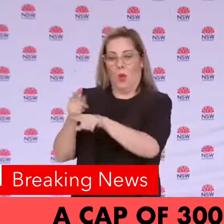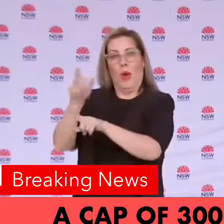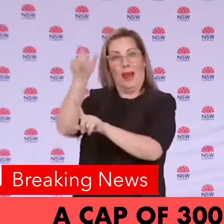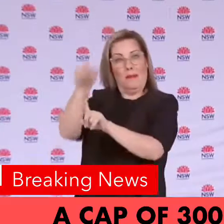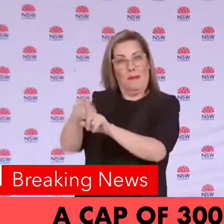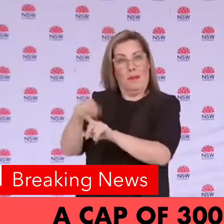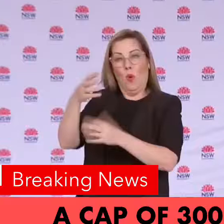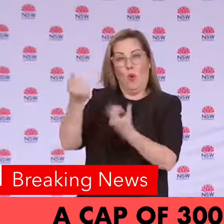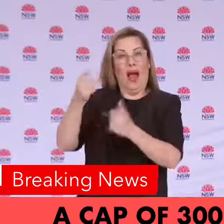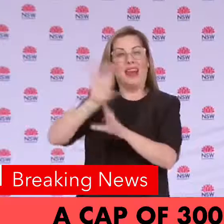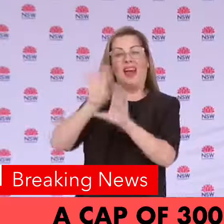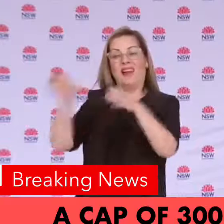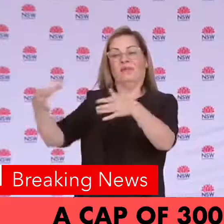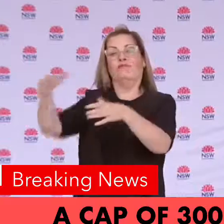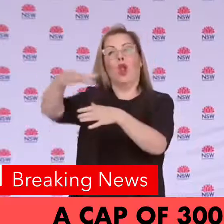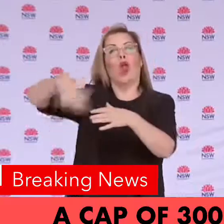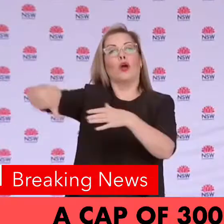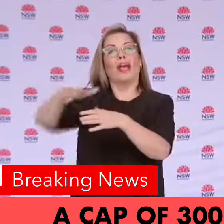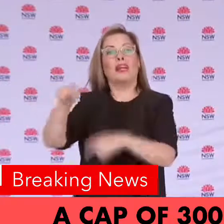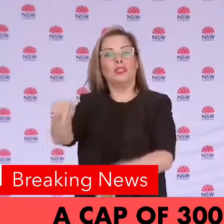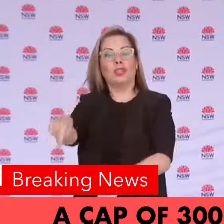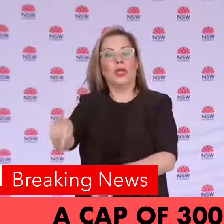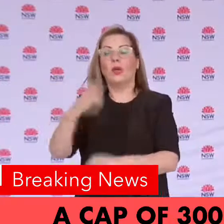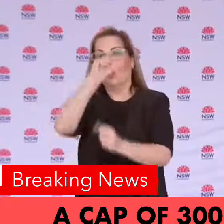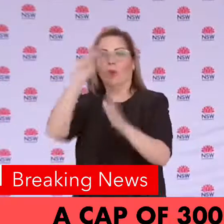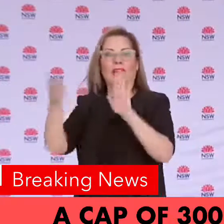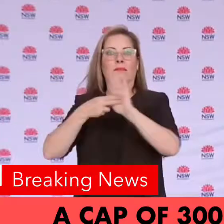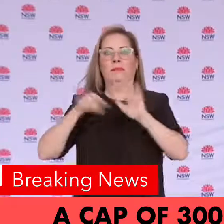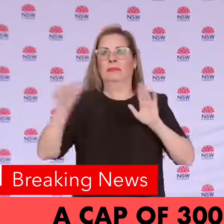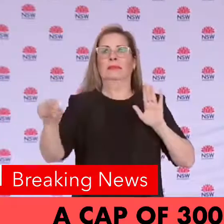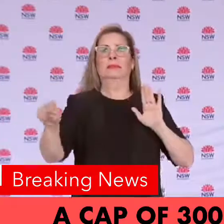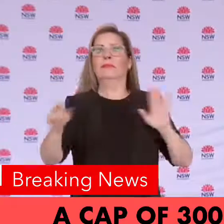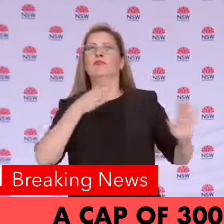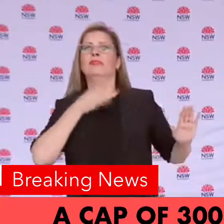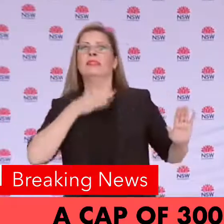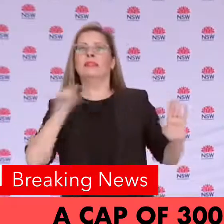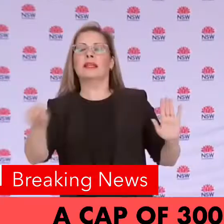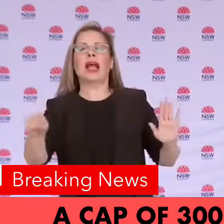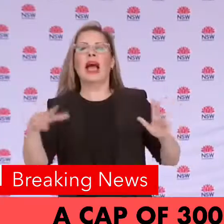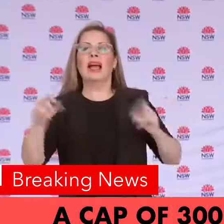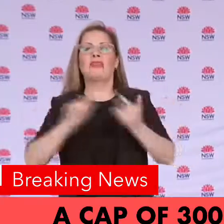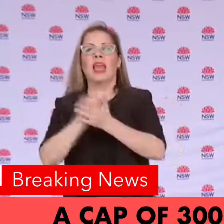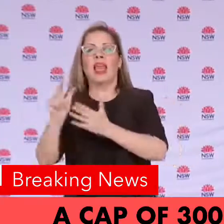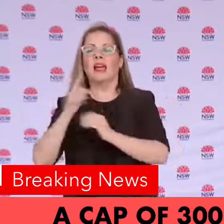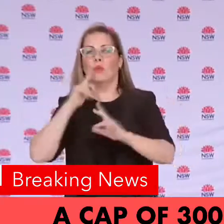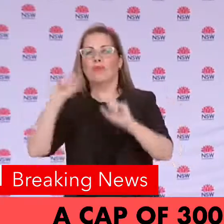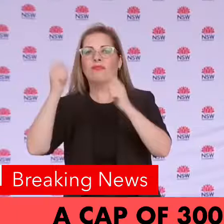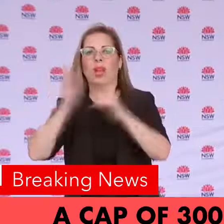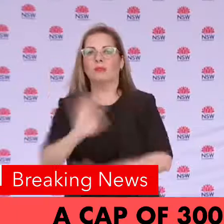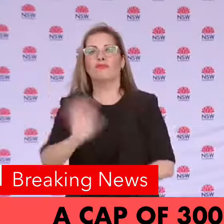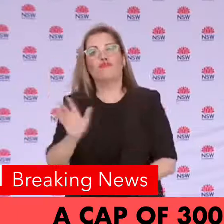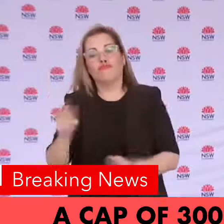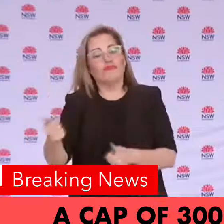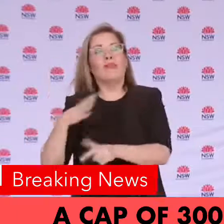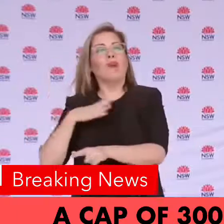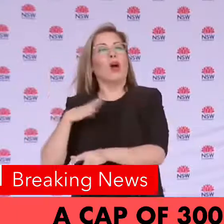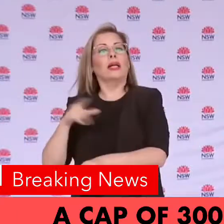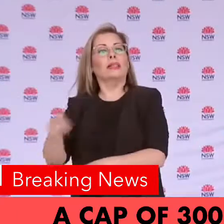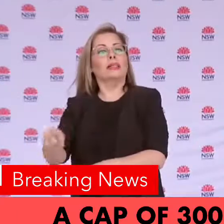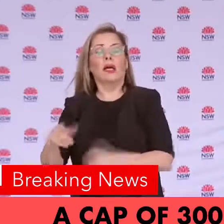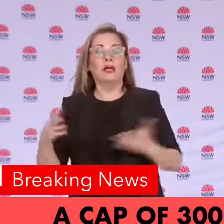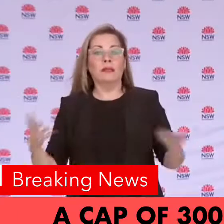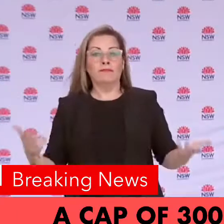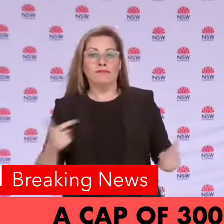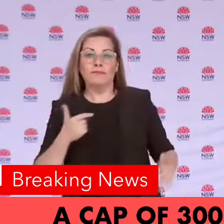out, but it's important for us to get that information out to the community as soon as possible. And can I please stress this point? When I observe some of the practices